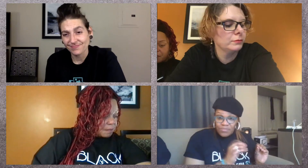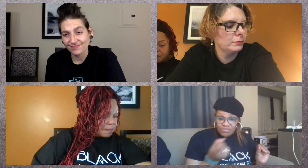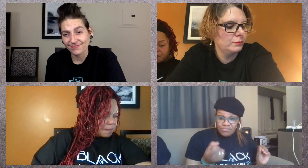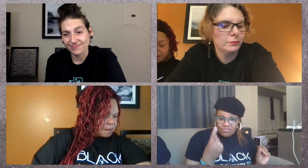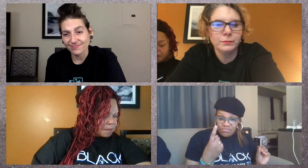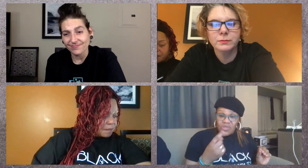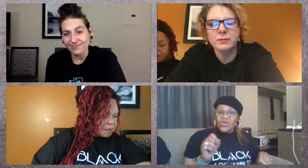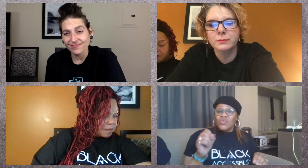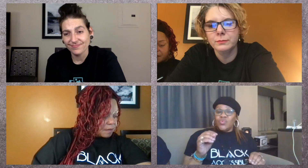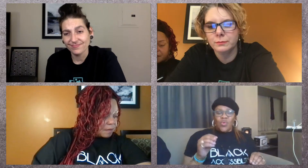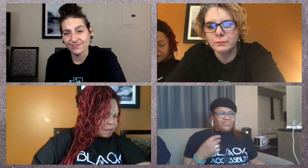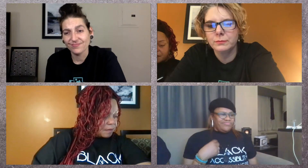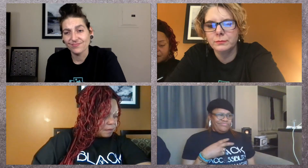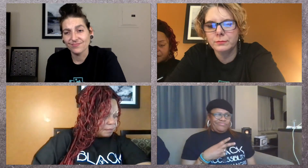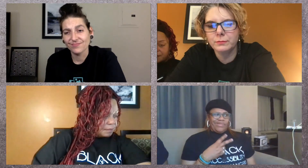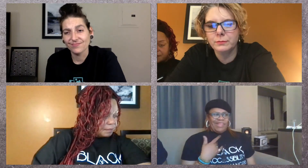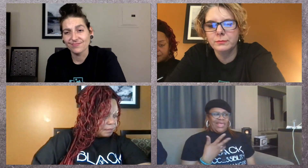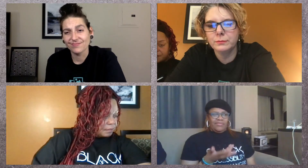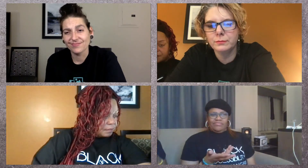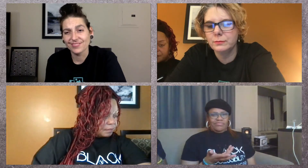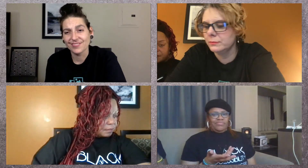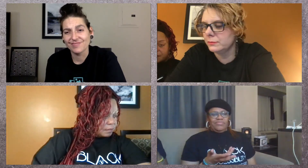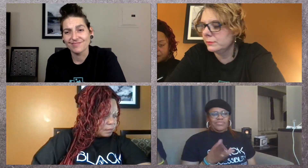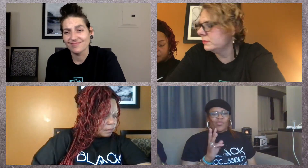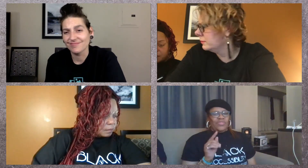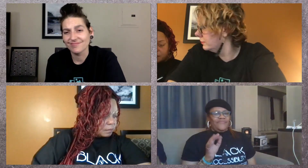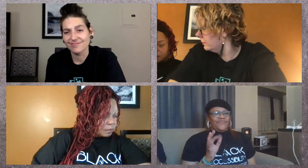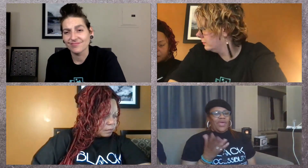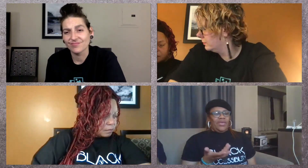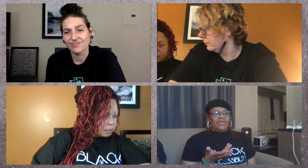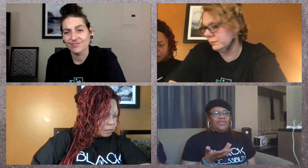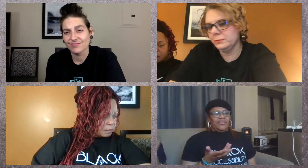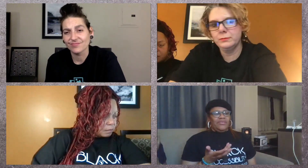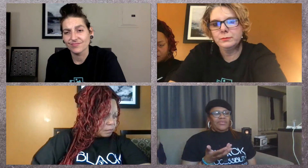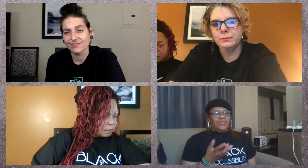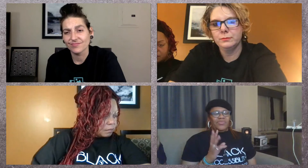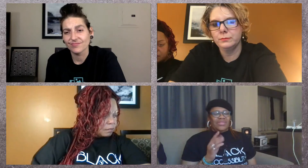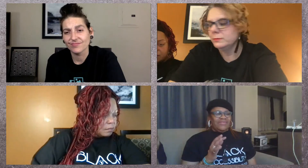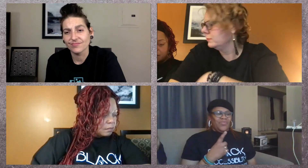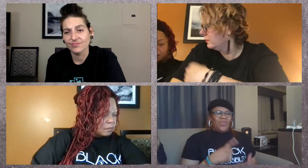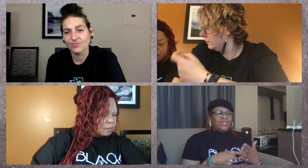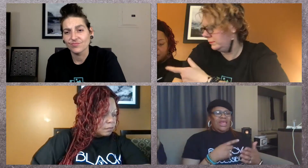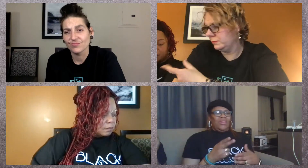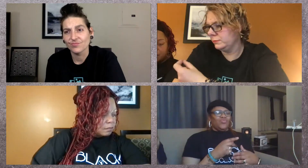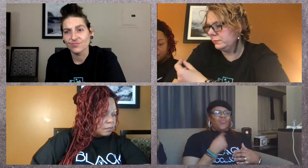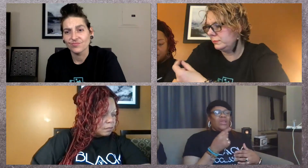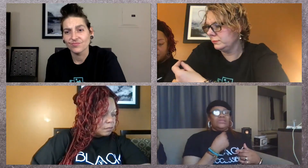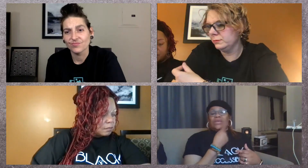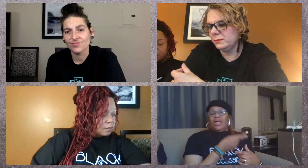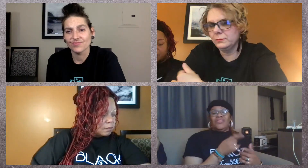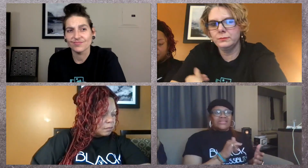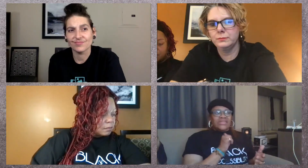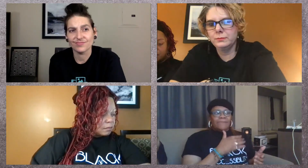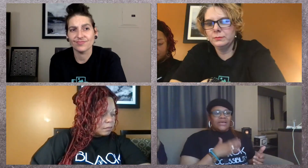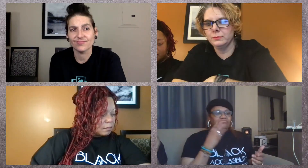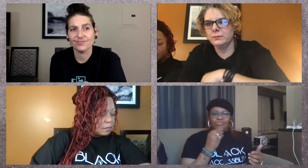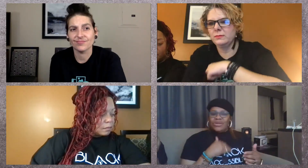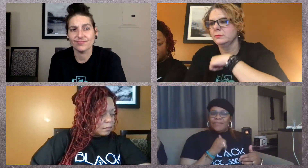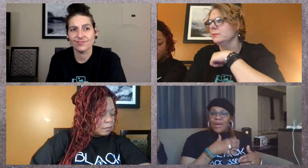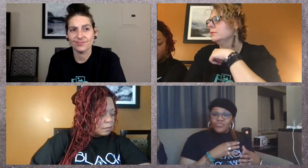You got, to try to teach them and, give them information. And they're like, what the fuck?